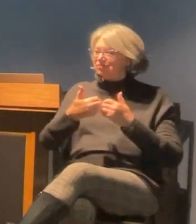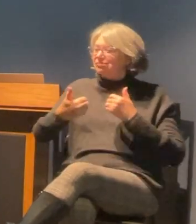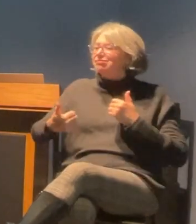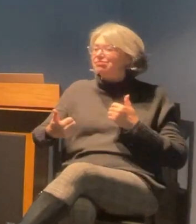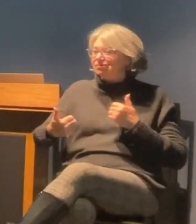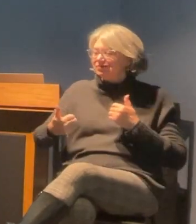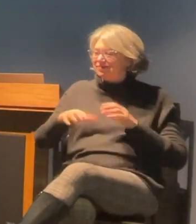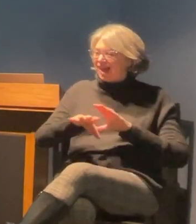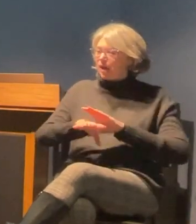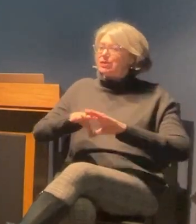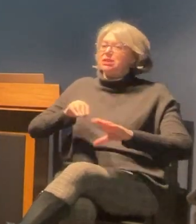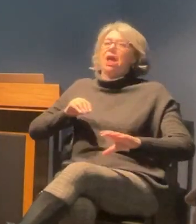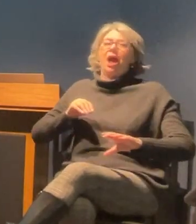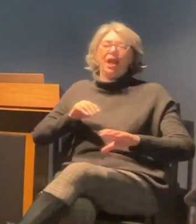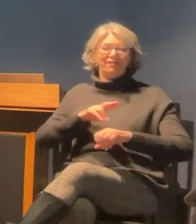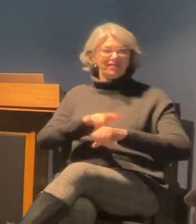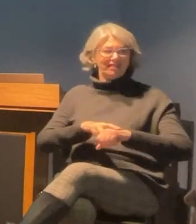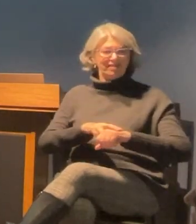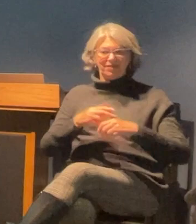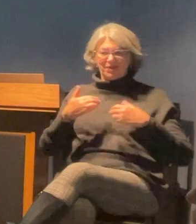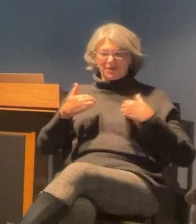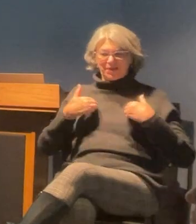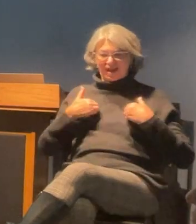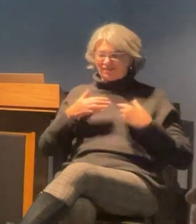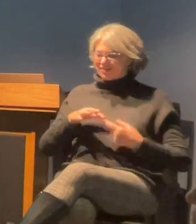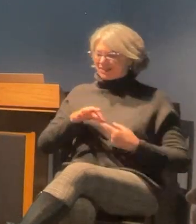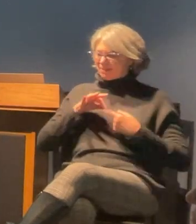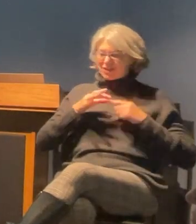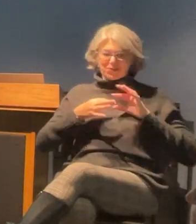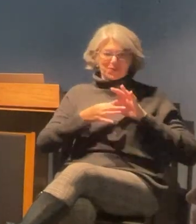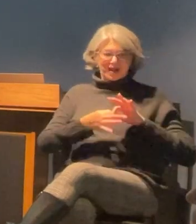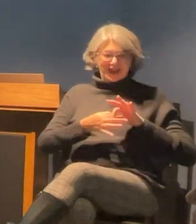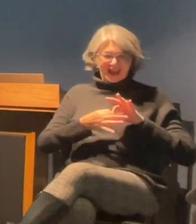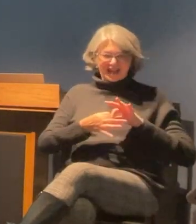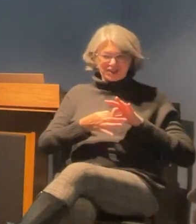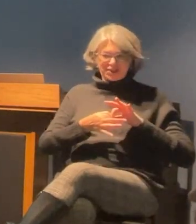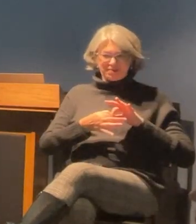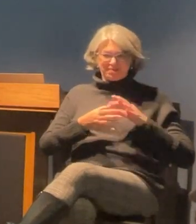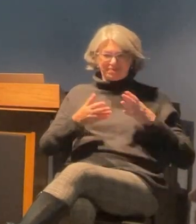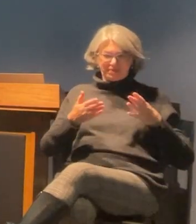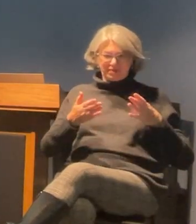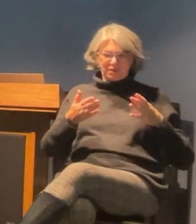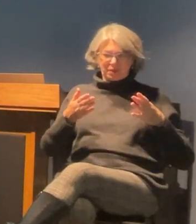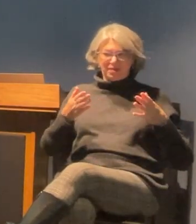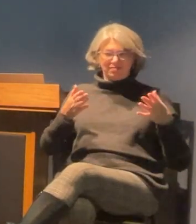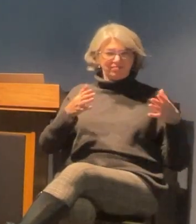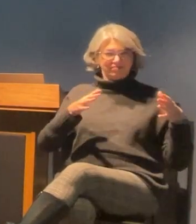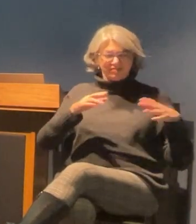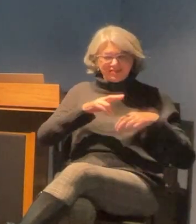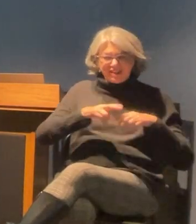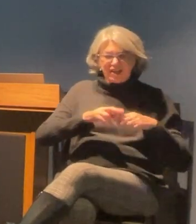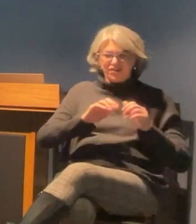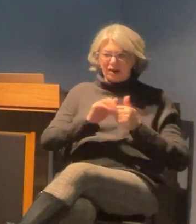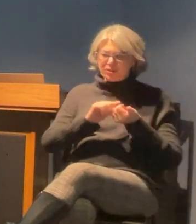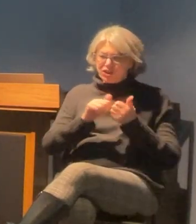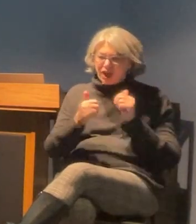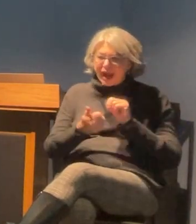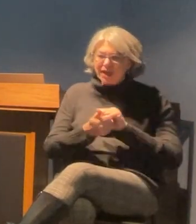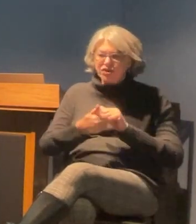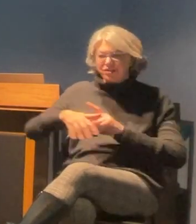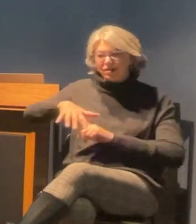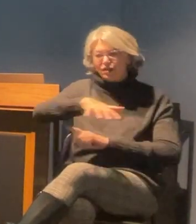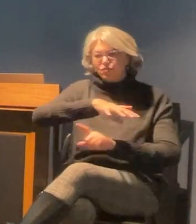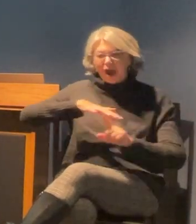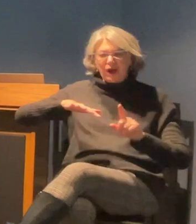that's outside of it, that it's, you have this special relationship with the way nature, you know, changes and is around you.